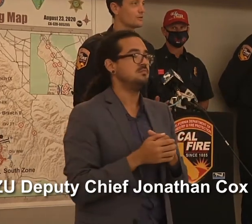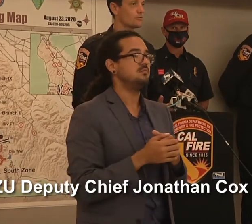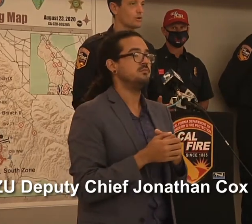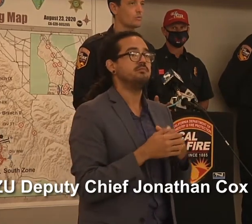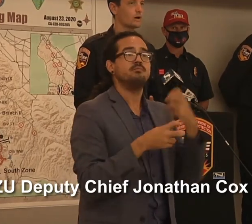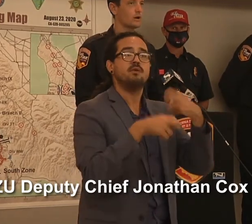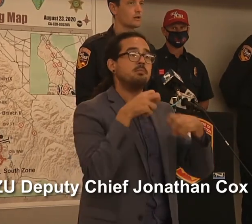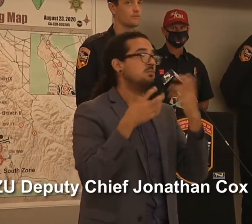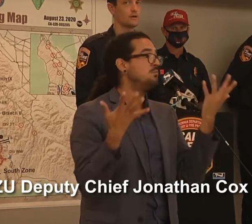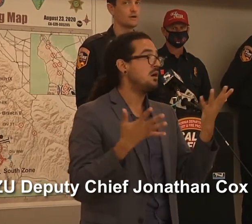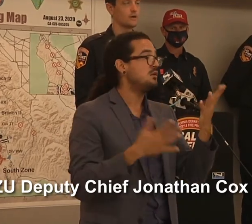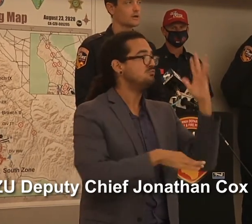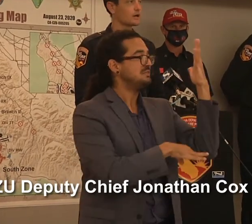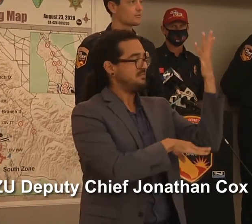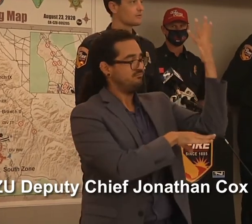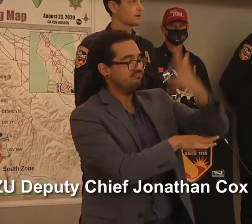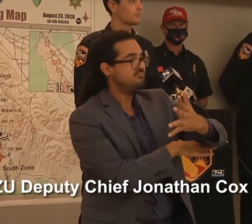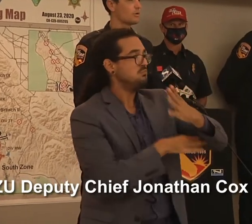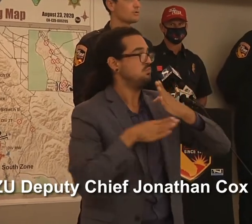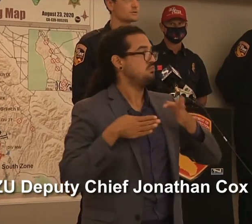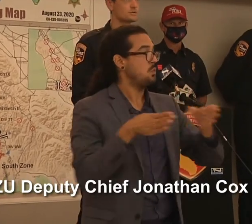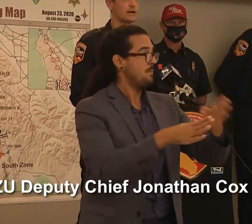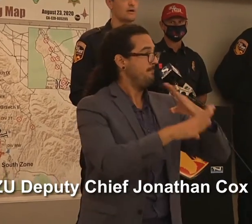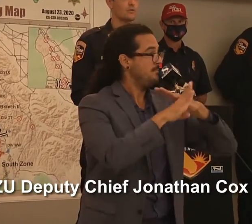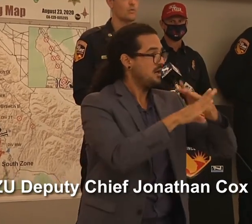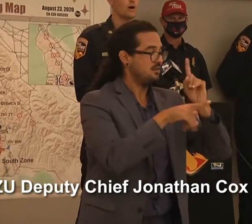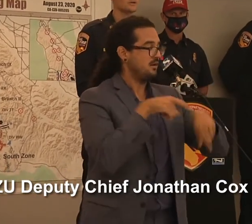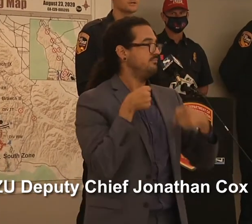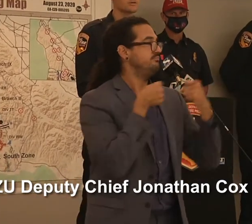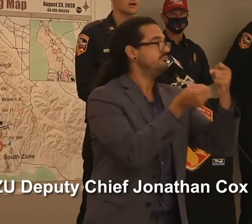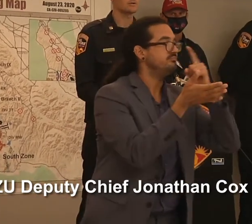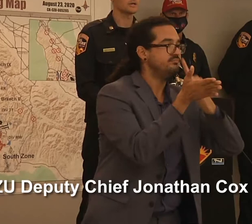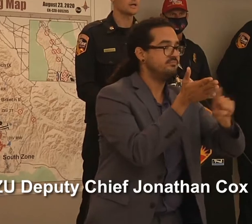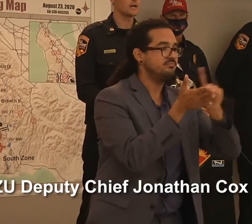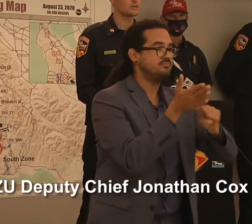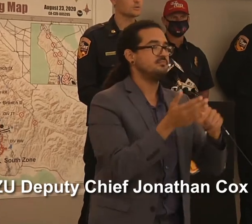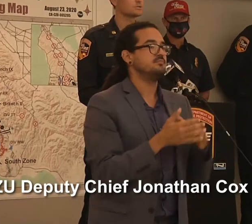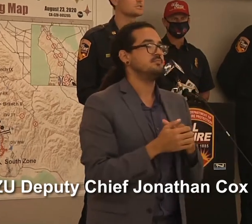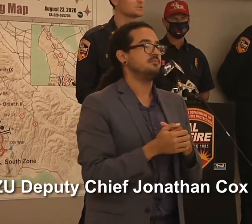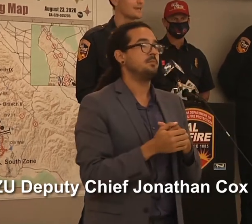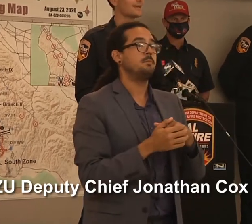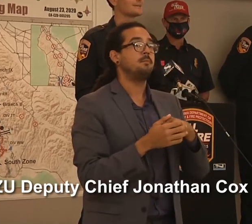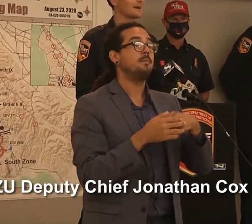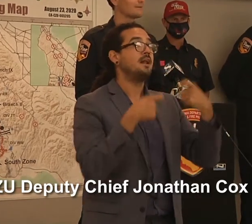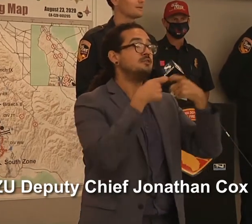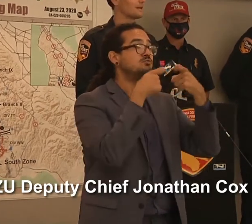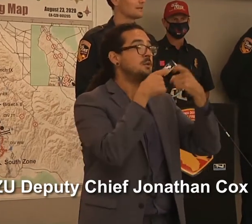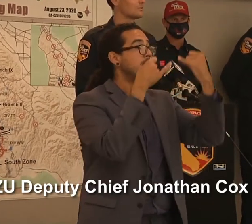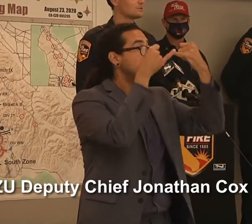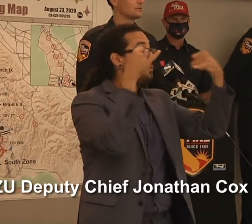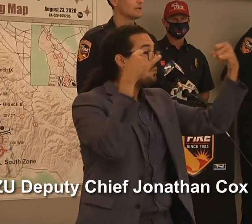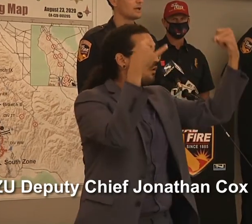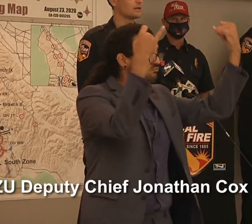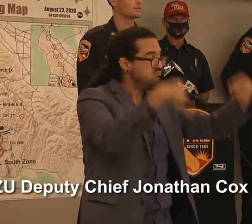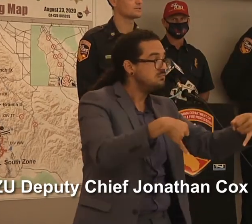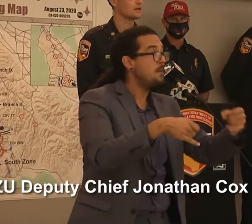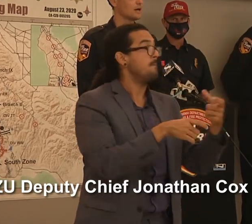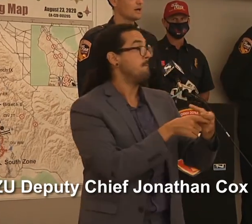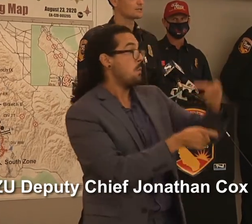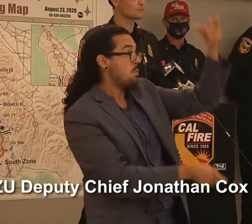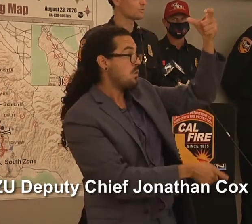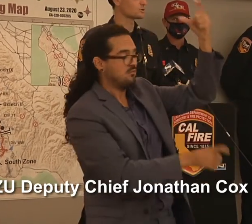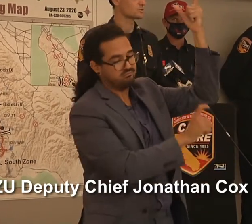that are down in the roadway, all of the kind of poles that are down, the wires on the ground. So it's just taking time to get in those deep